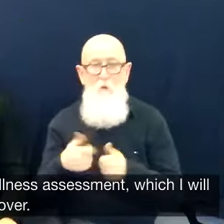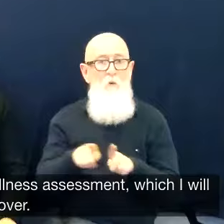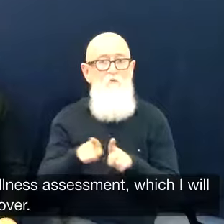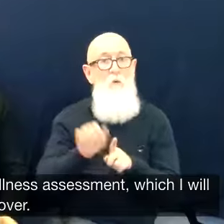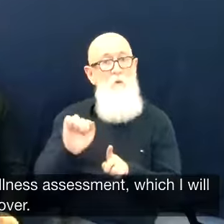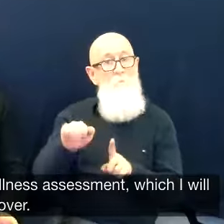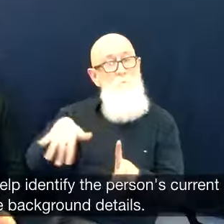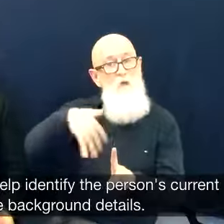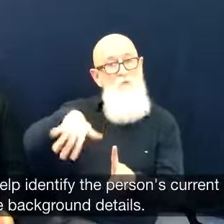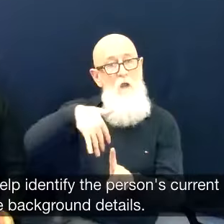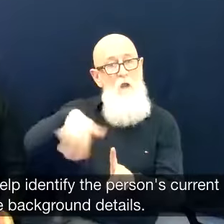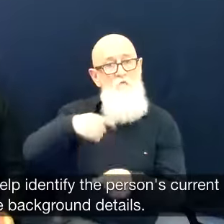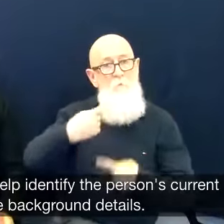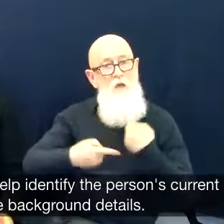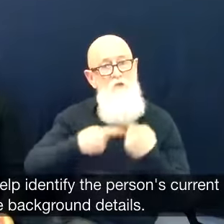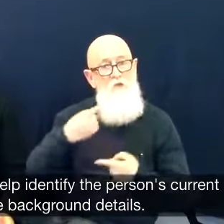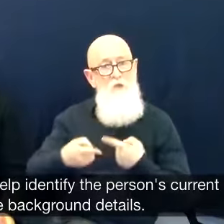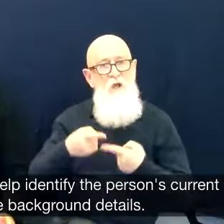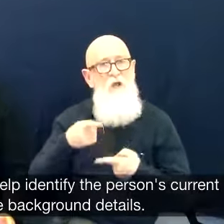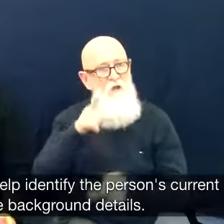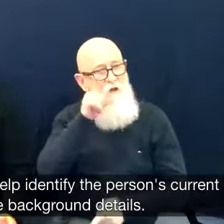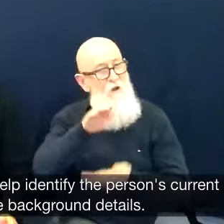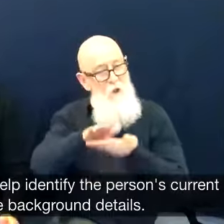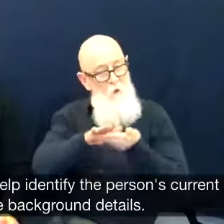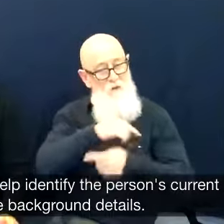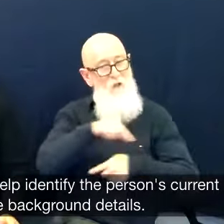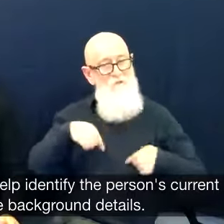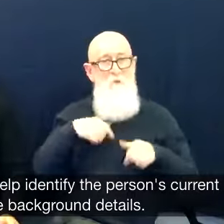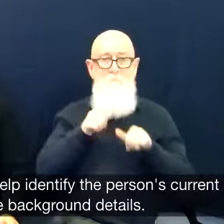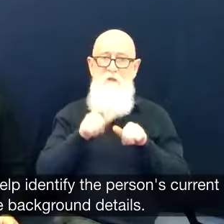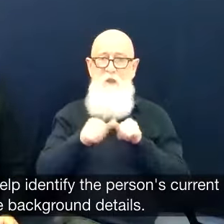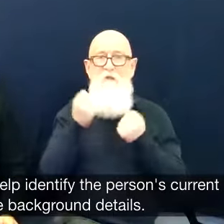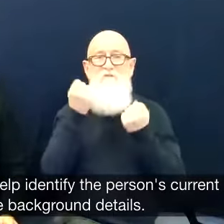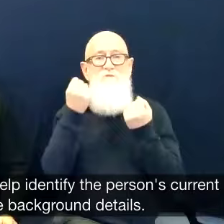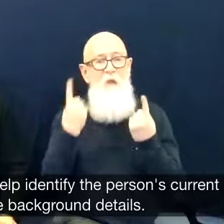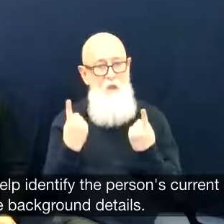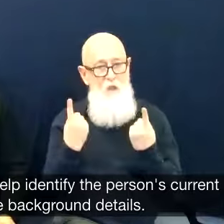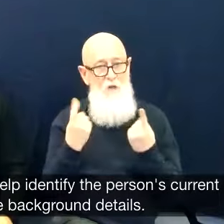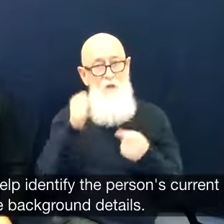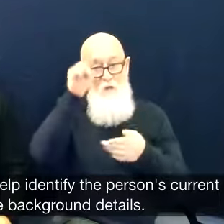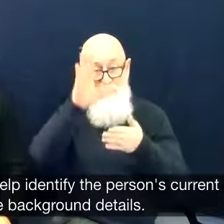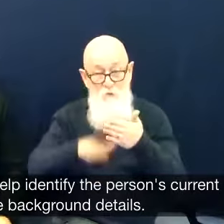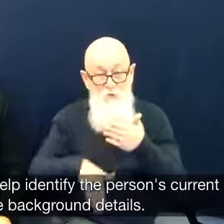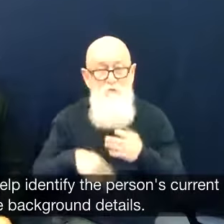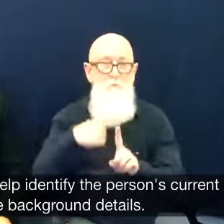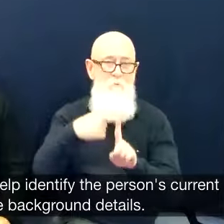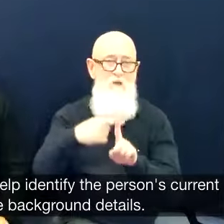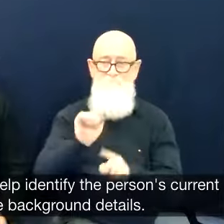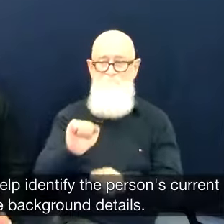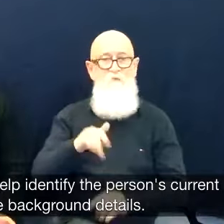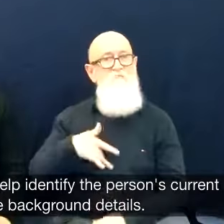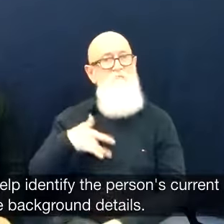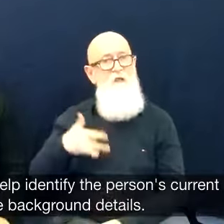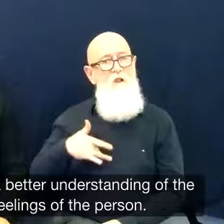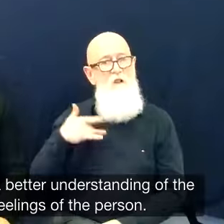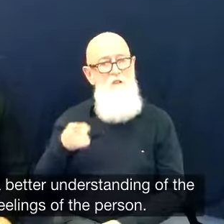This will help us get a better understanding of the experiences and feelings of the person. So I'll